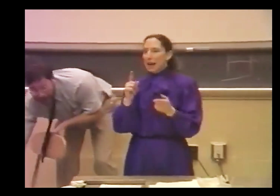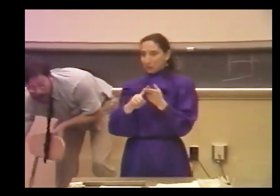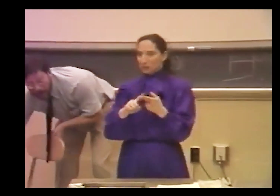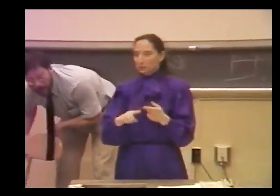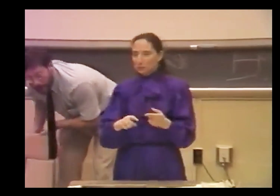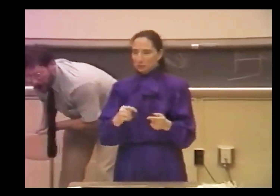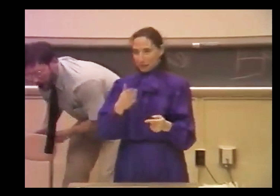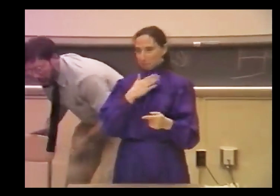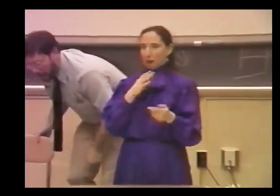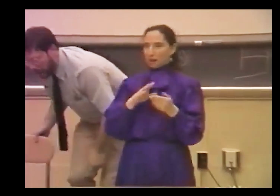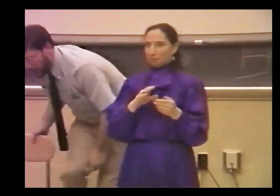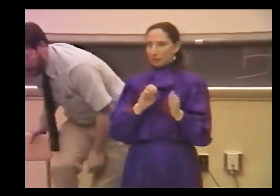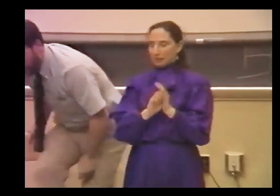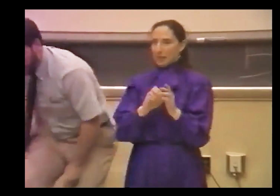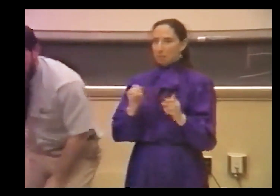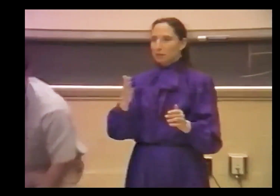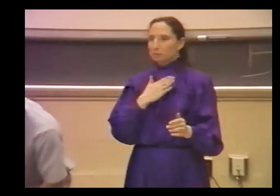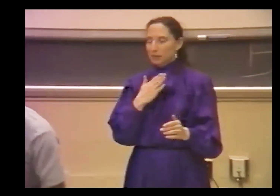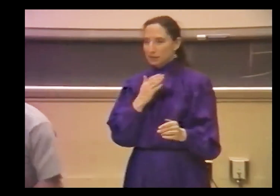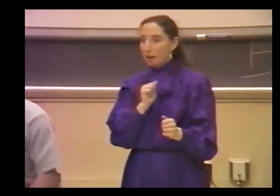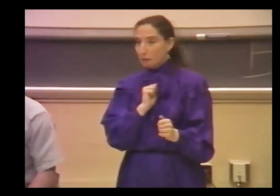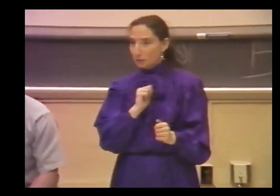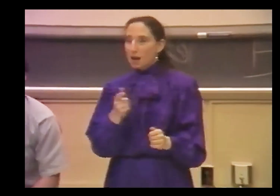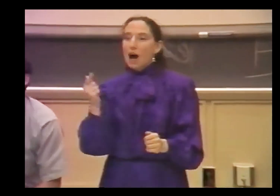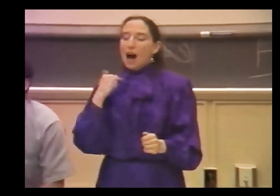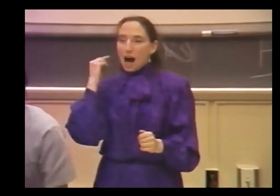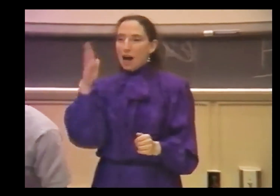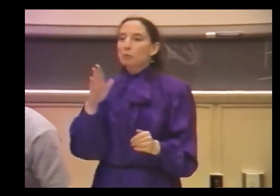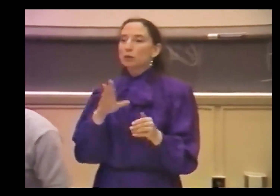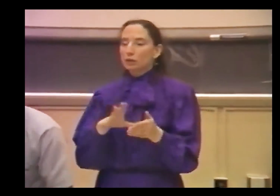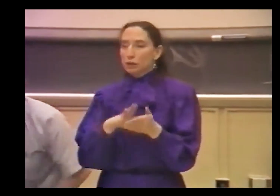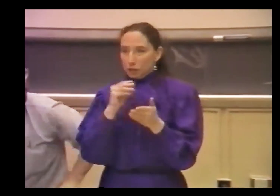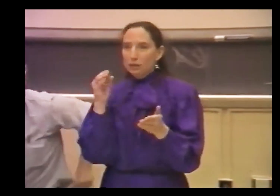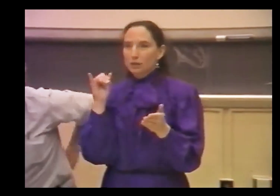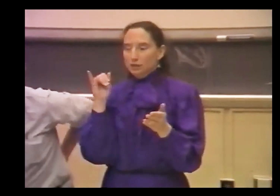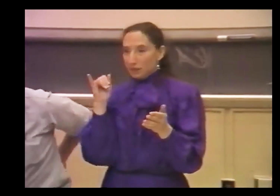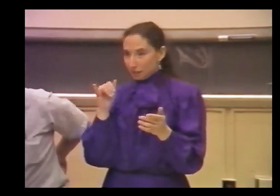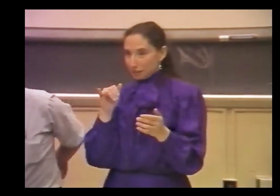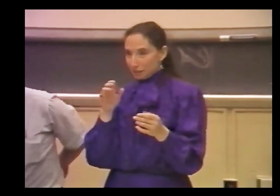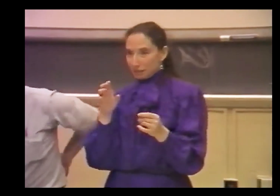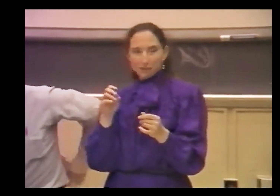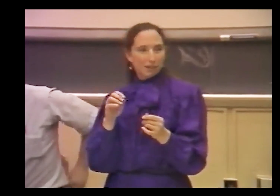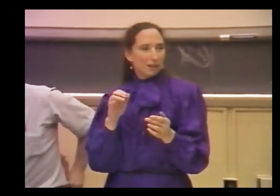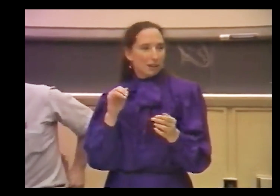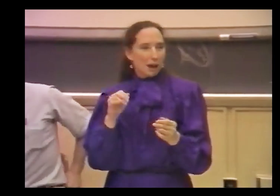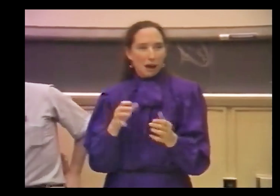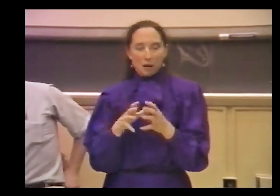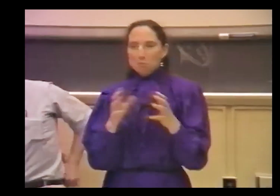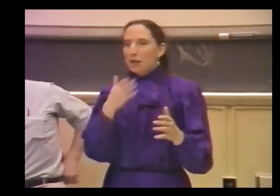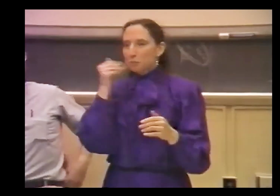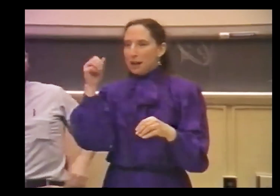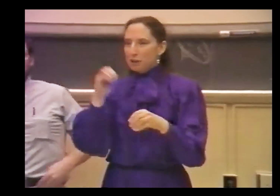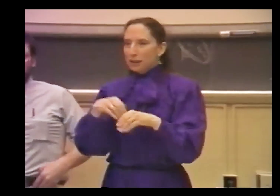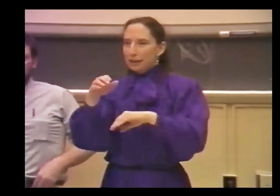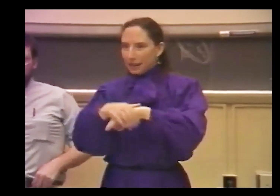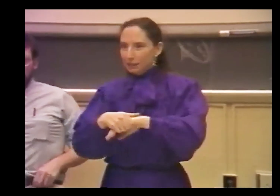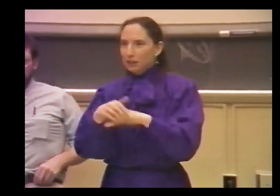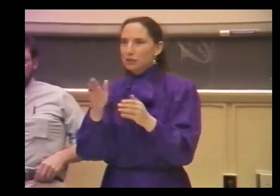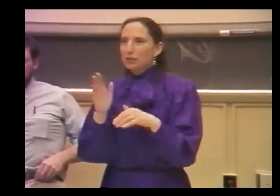back to, say, my example of myself, I will learn much better in English